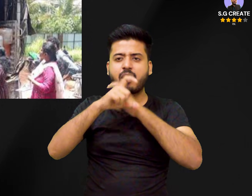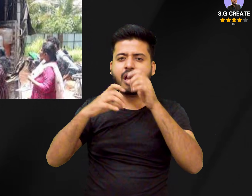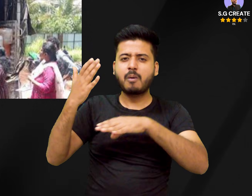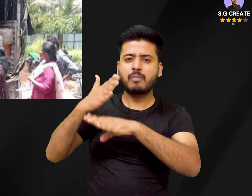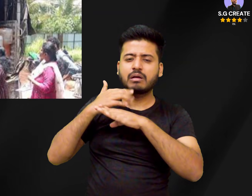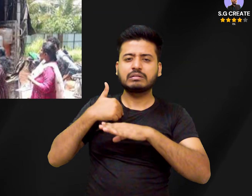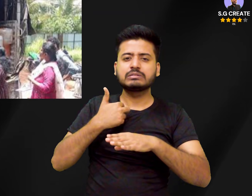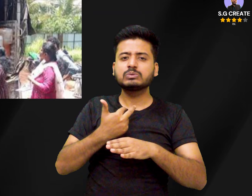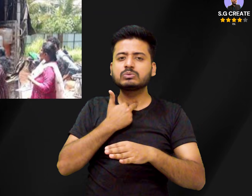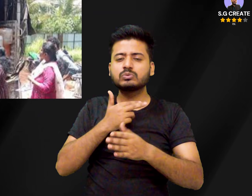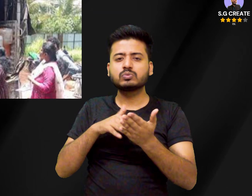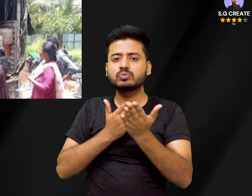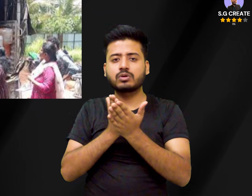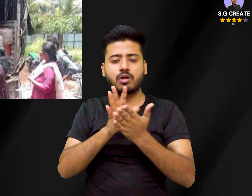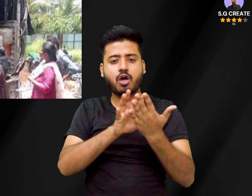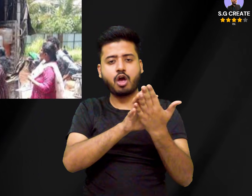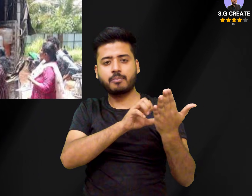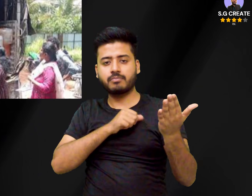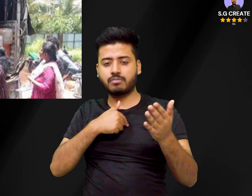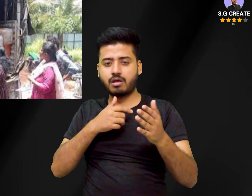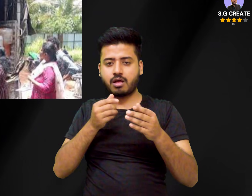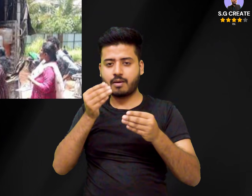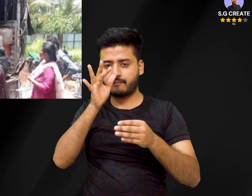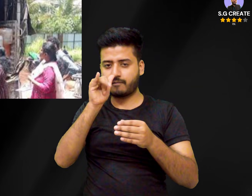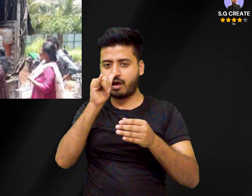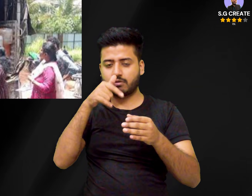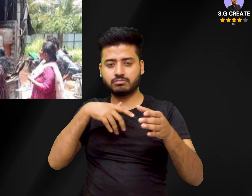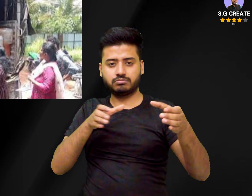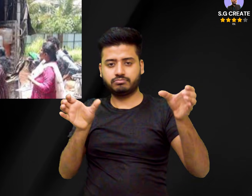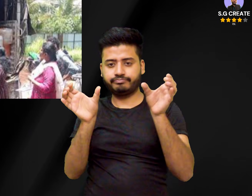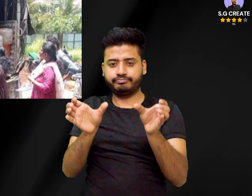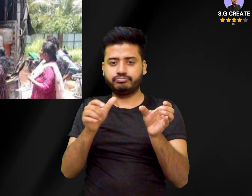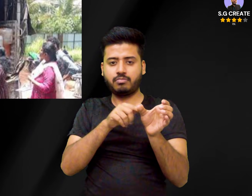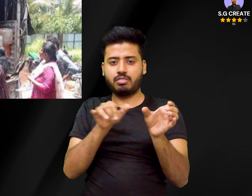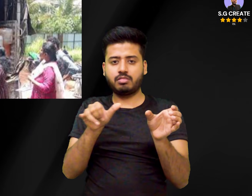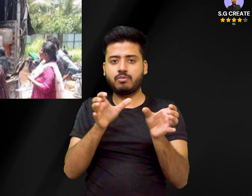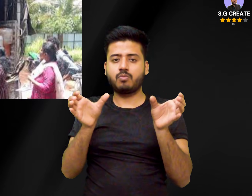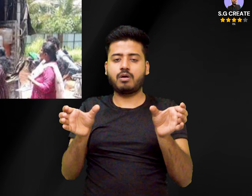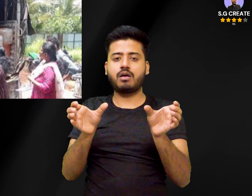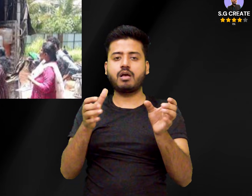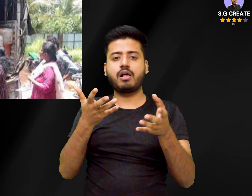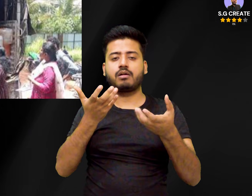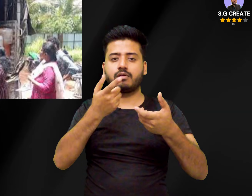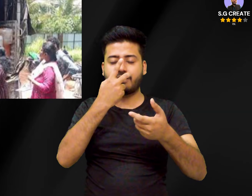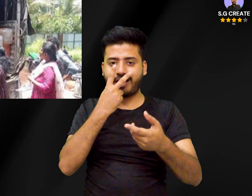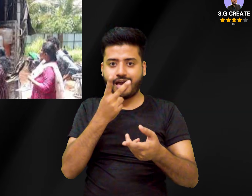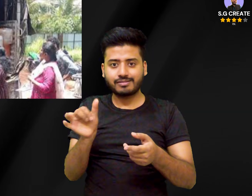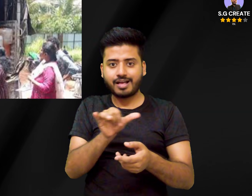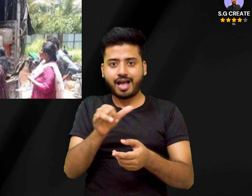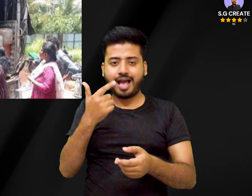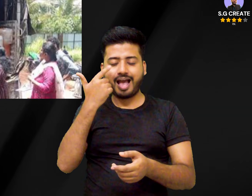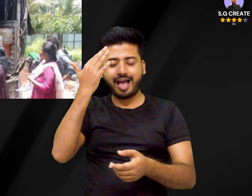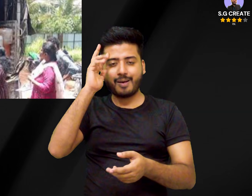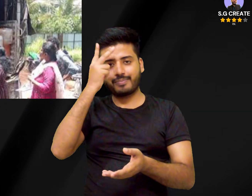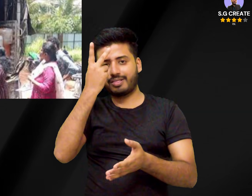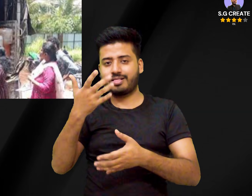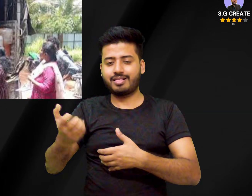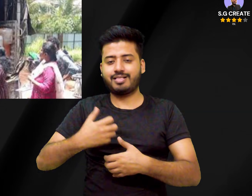balance the scalp's microbiome to prevent conditions like dandruff. How to use coconut oil as an overnight mask. Applying coconut oil